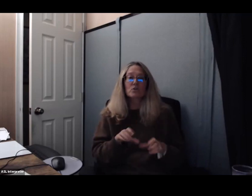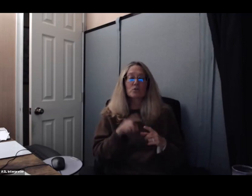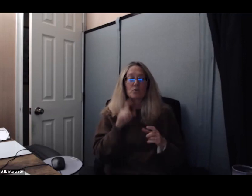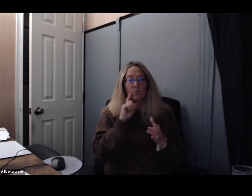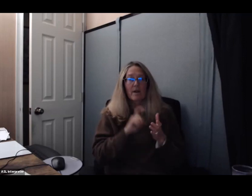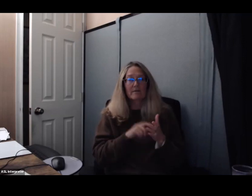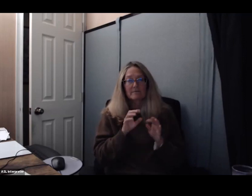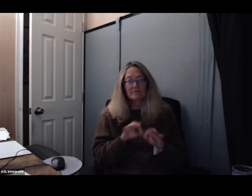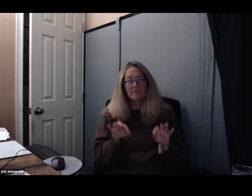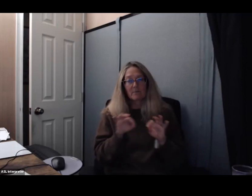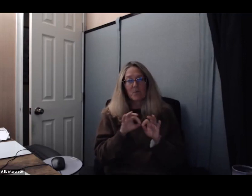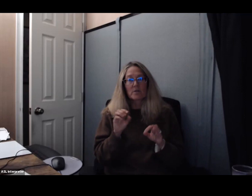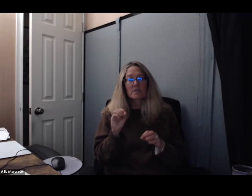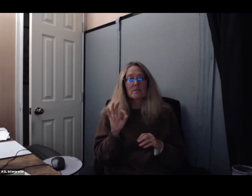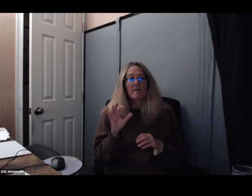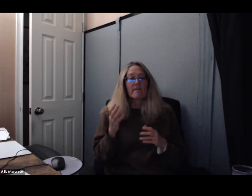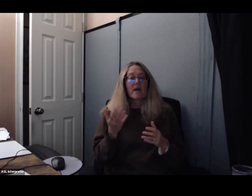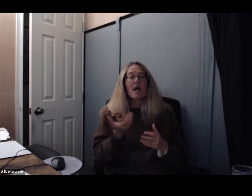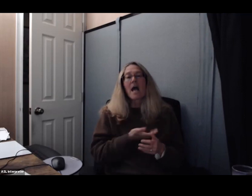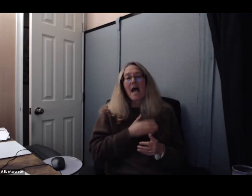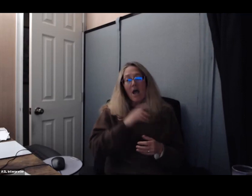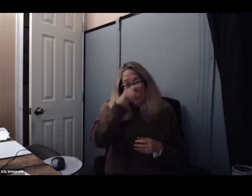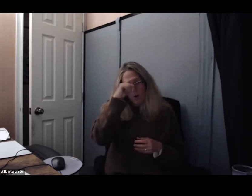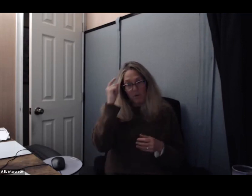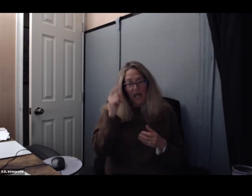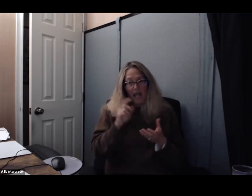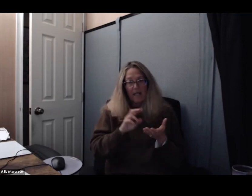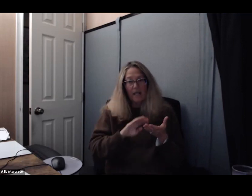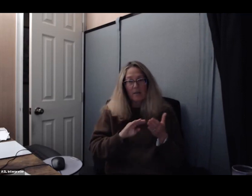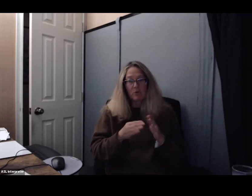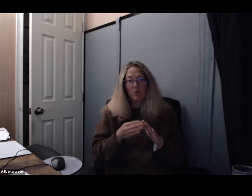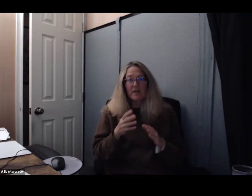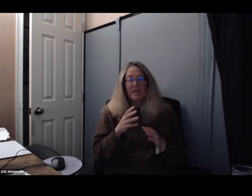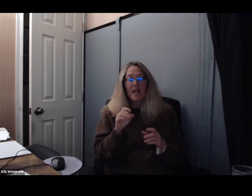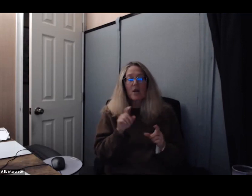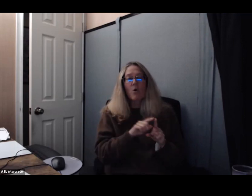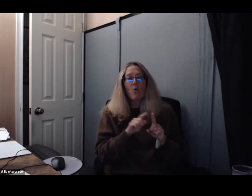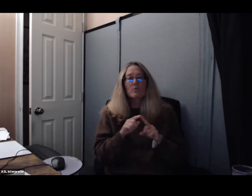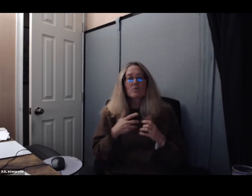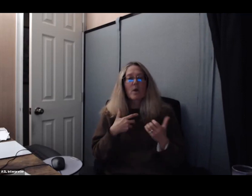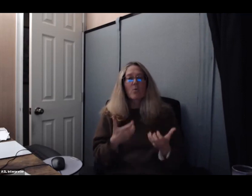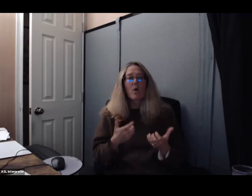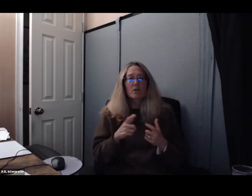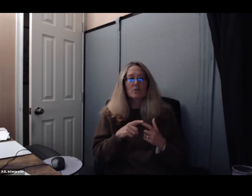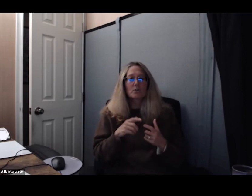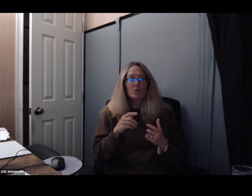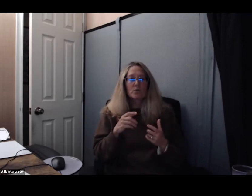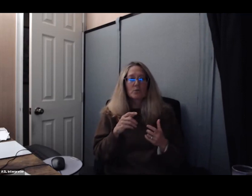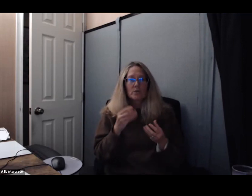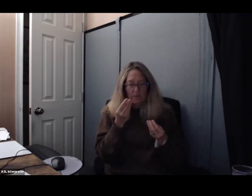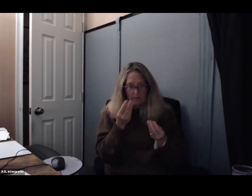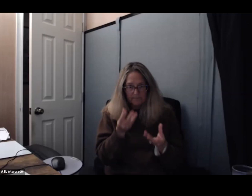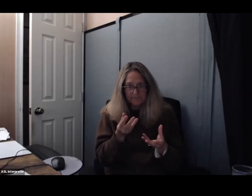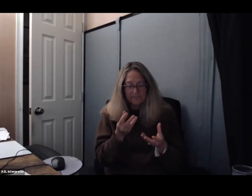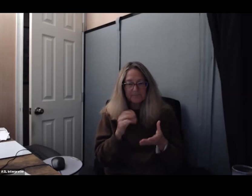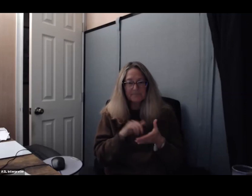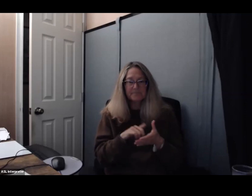the importance of our Black community. And I also wanted to note